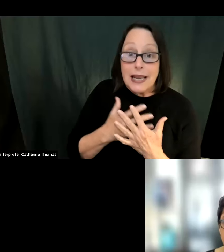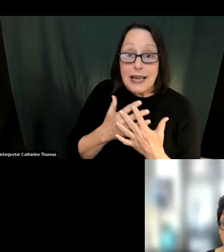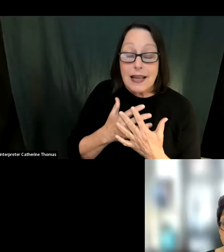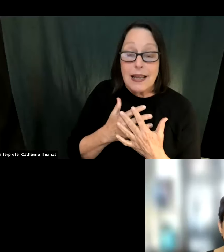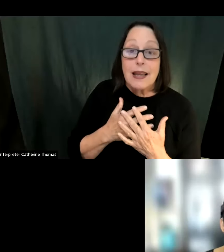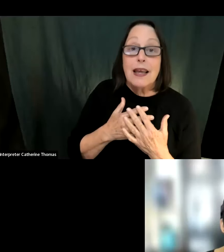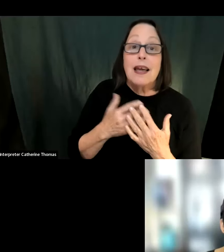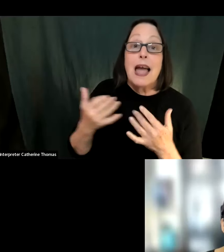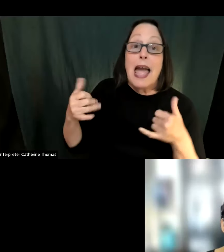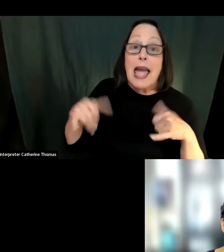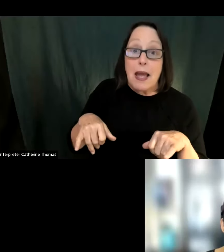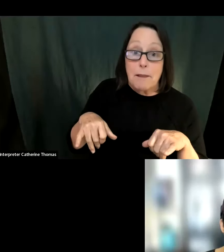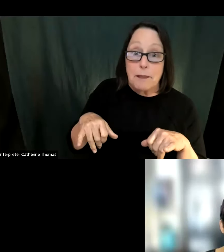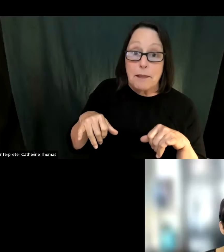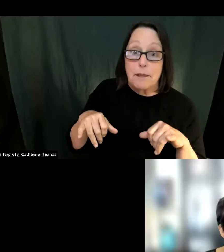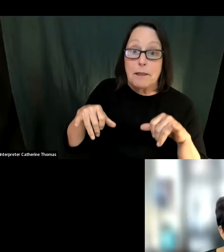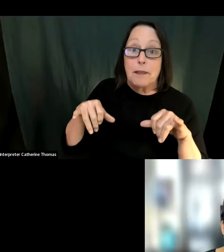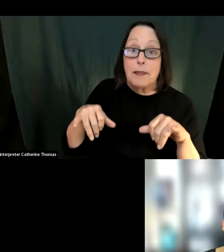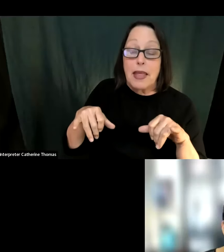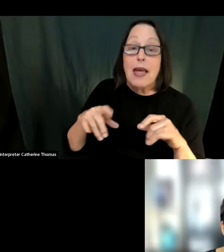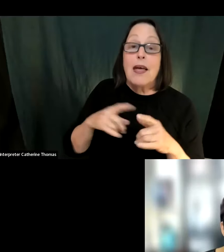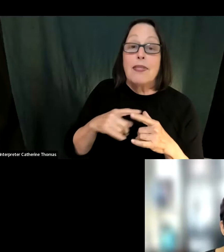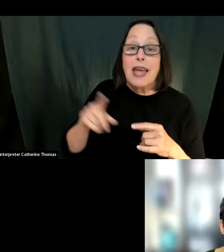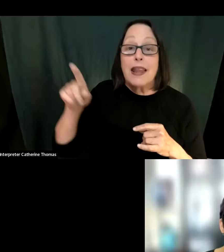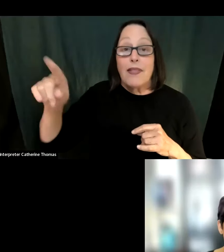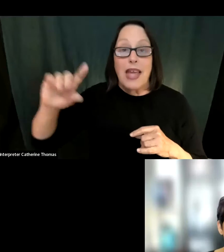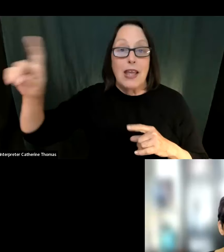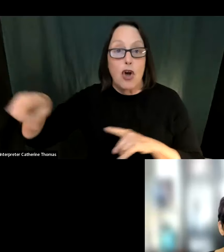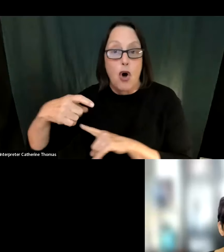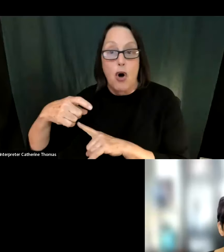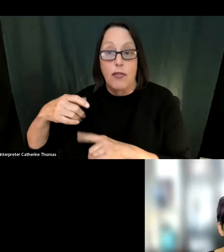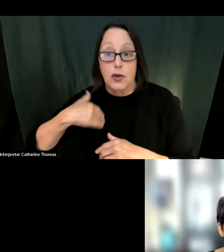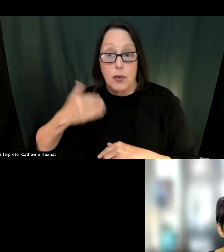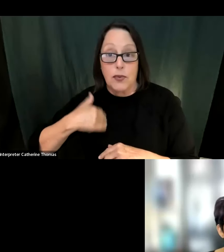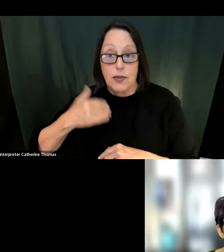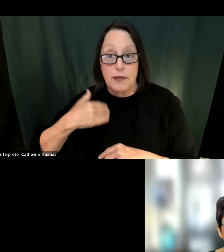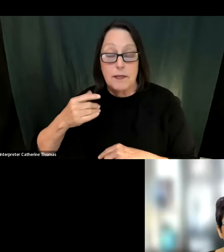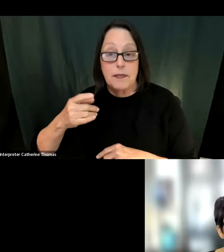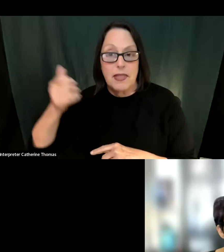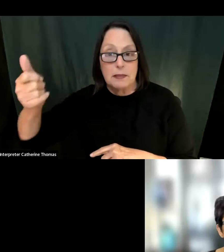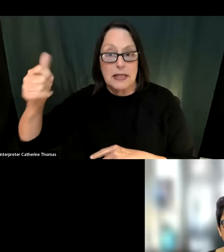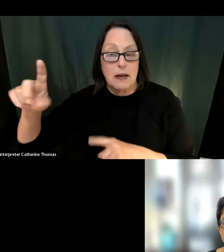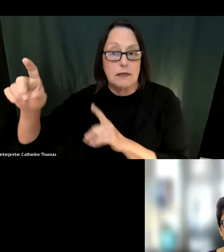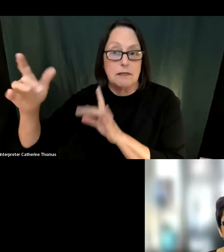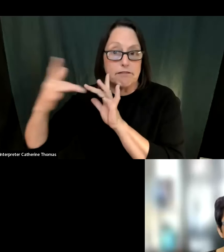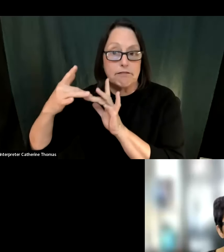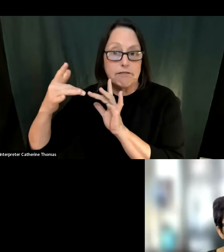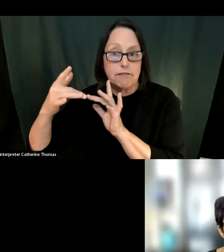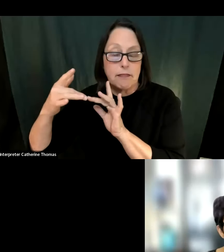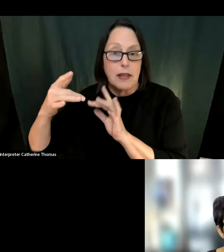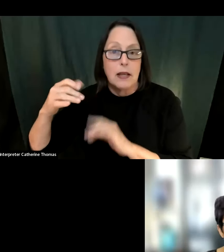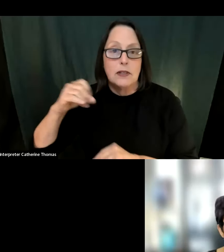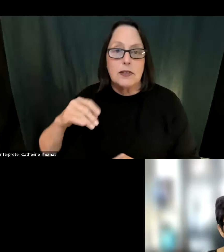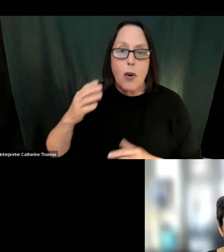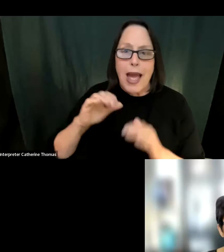the family or the youth, if that's what the case is. So I think also how the handoffs are done